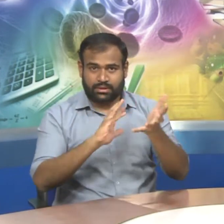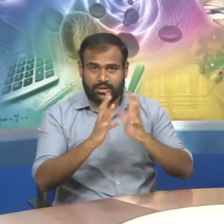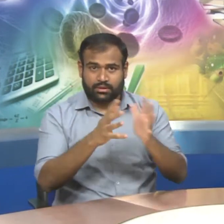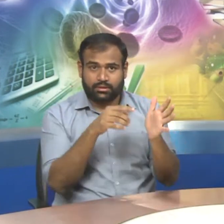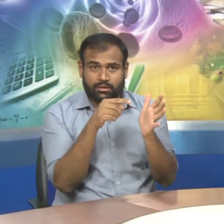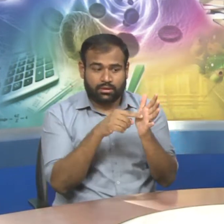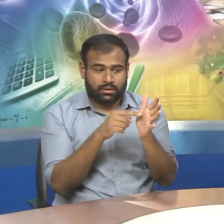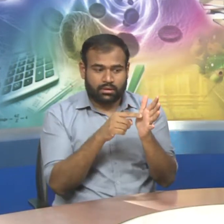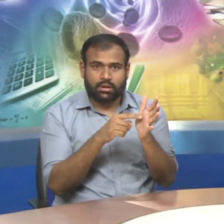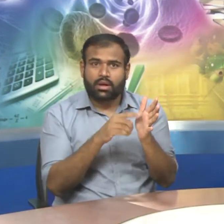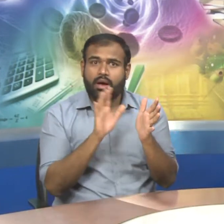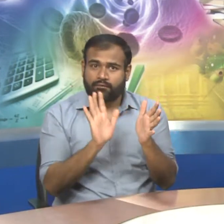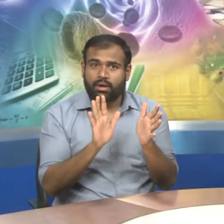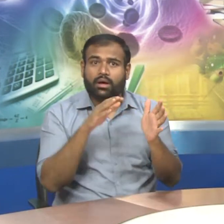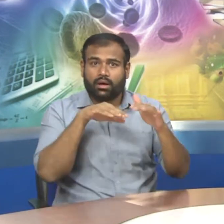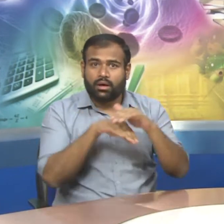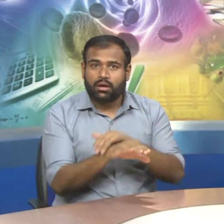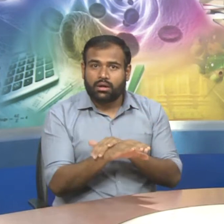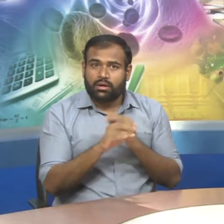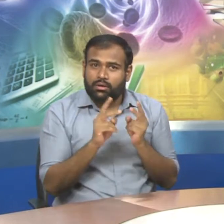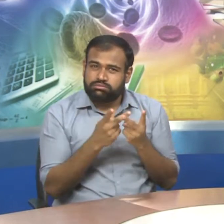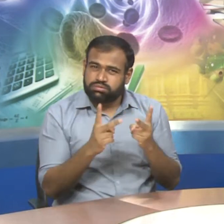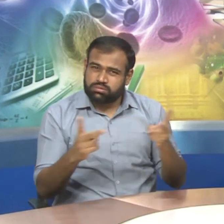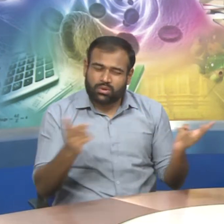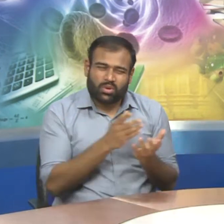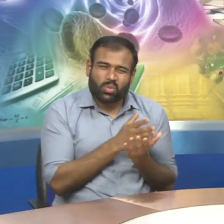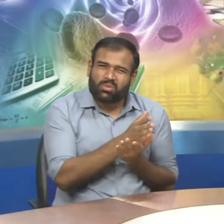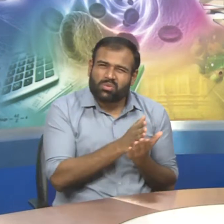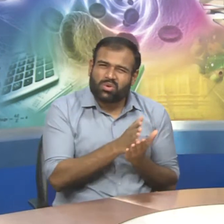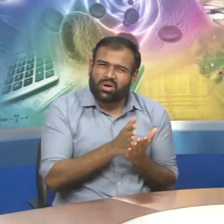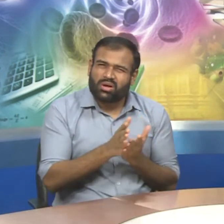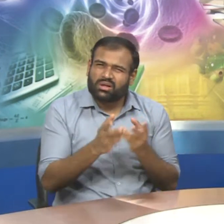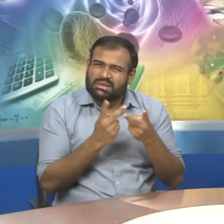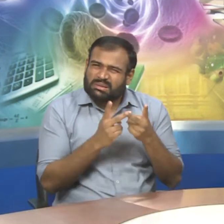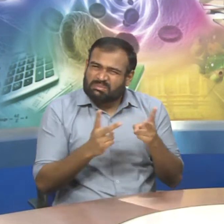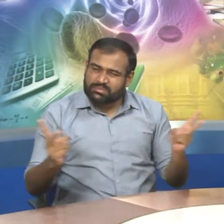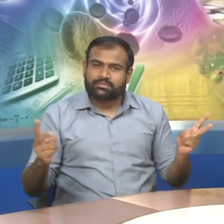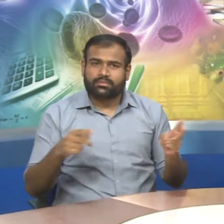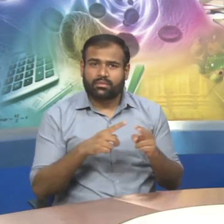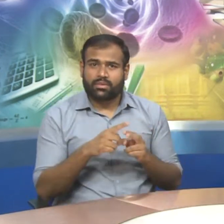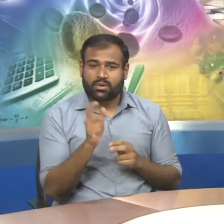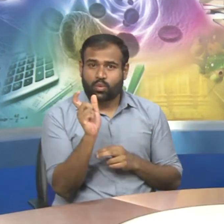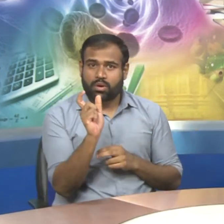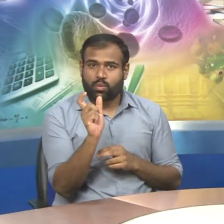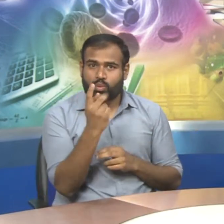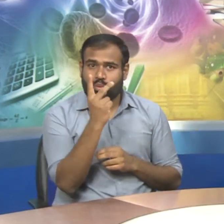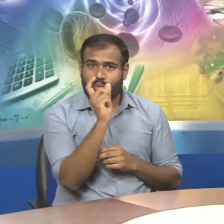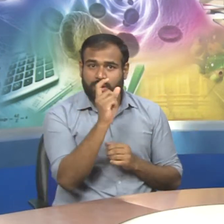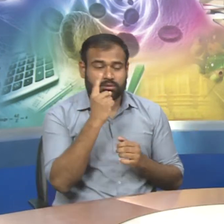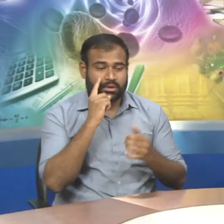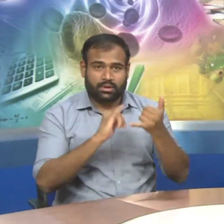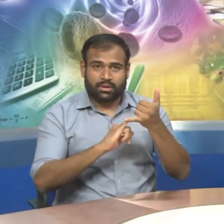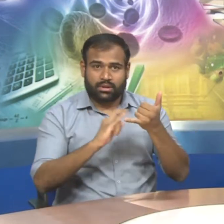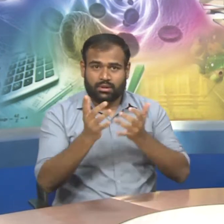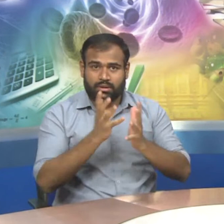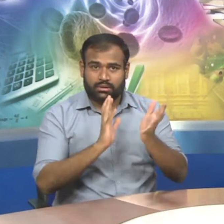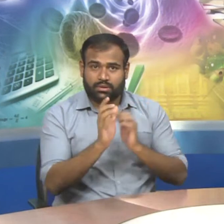also you will learn about the Indian Sign Language and how signs can be combined in different ways